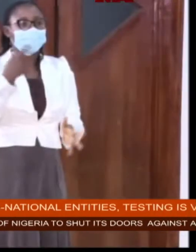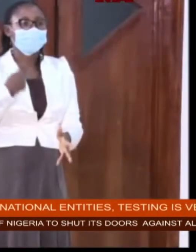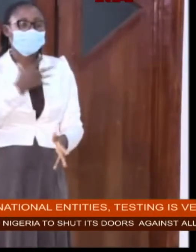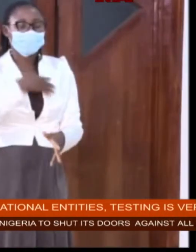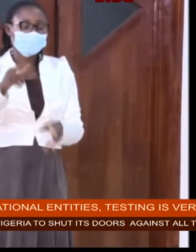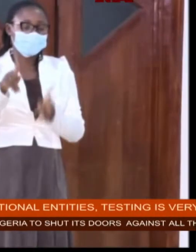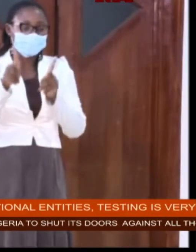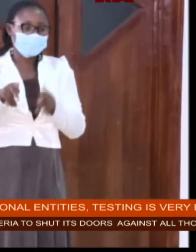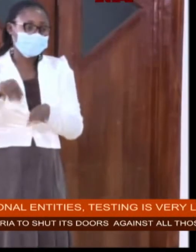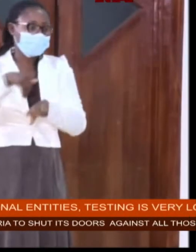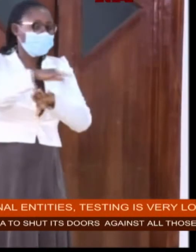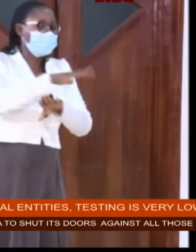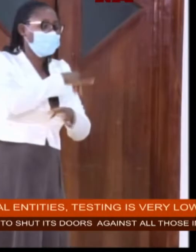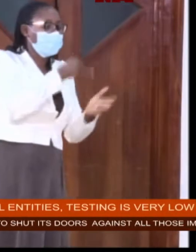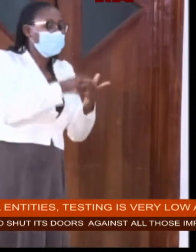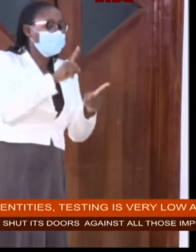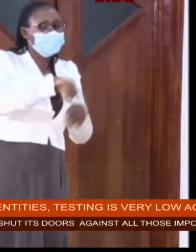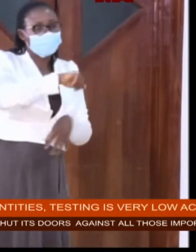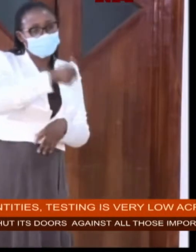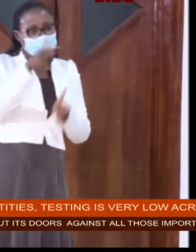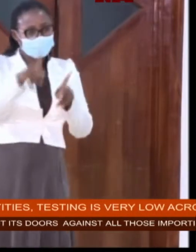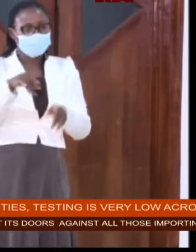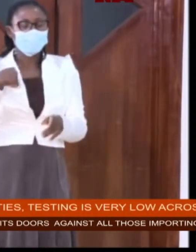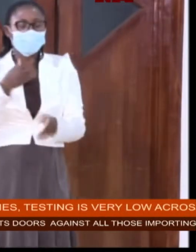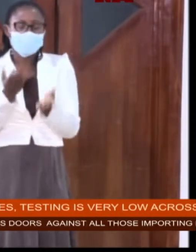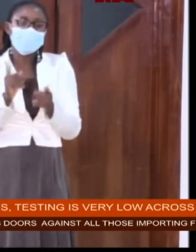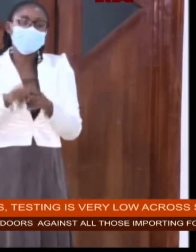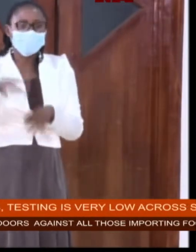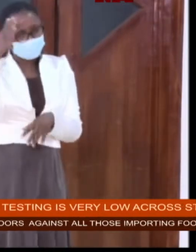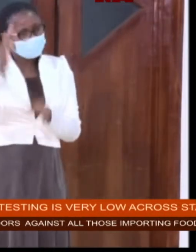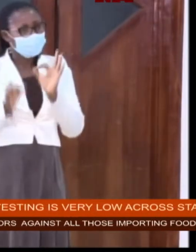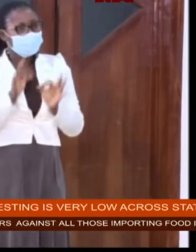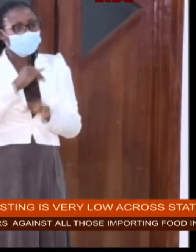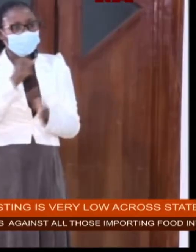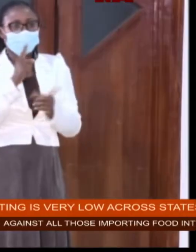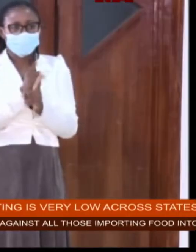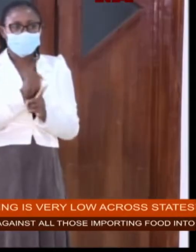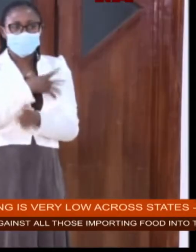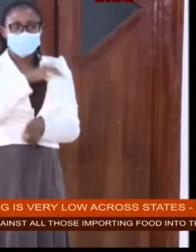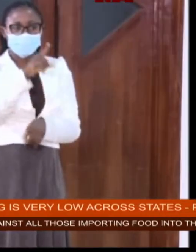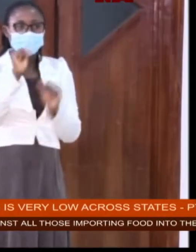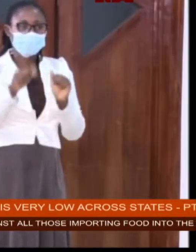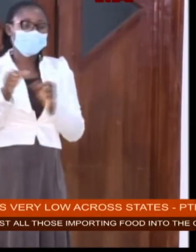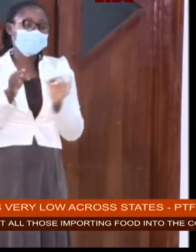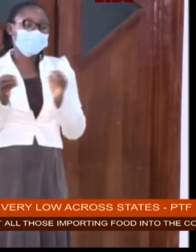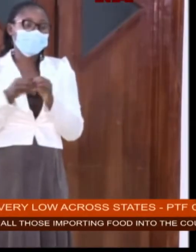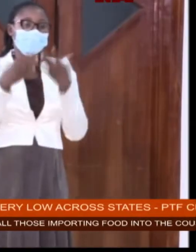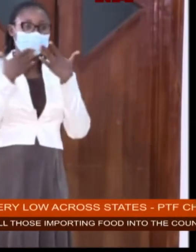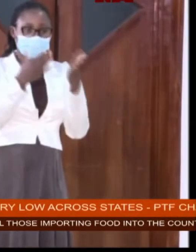it on. We'd just like to know if it's proper and if you can clarify this. Thank you very much.